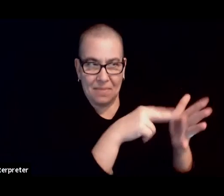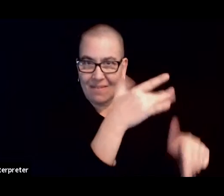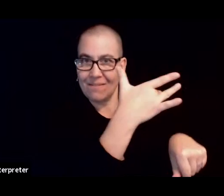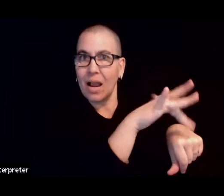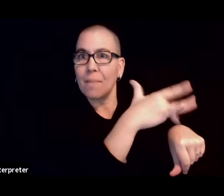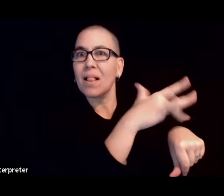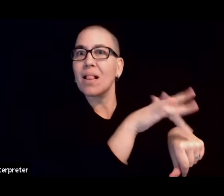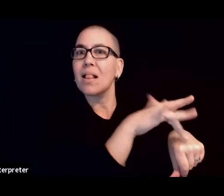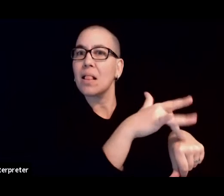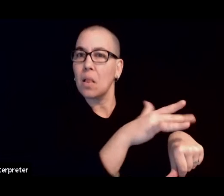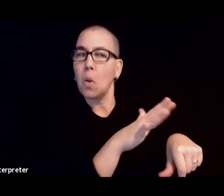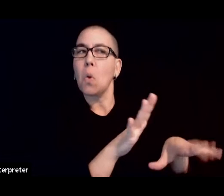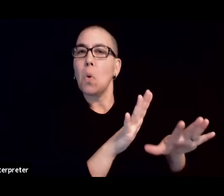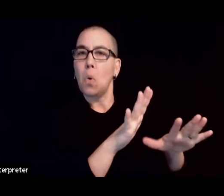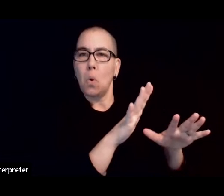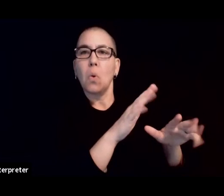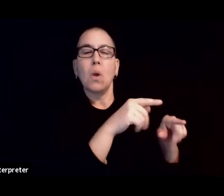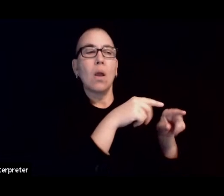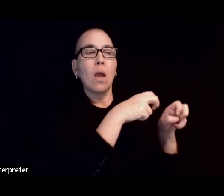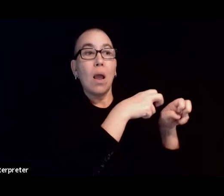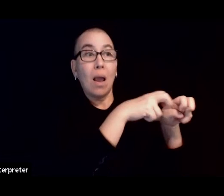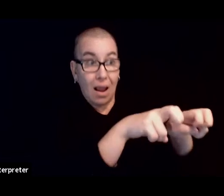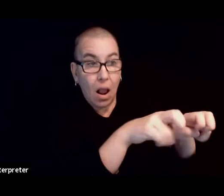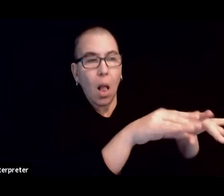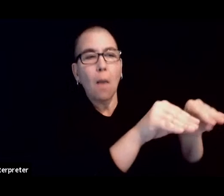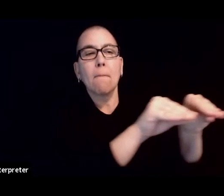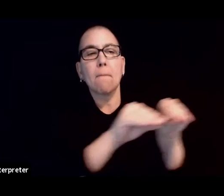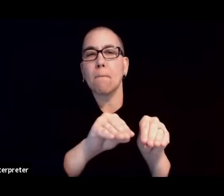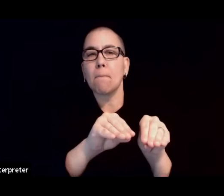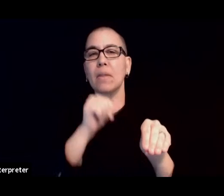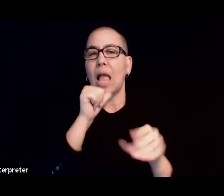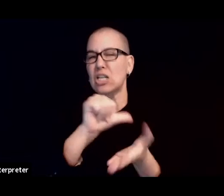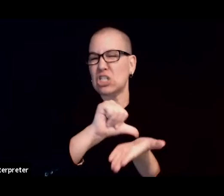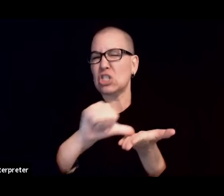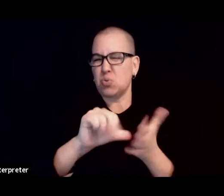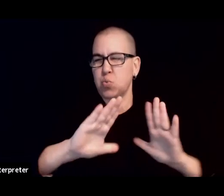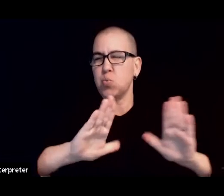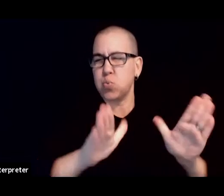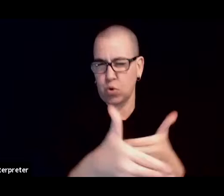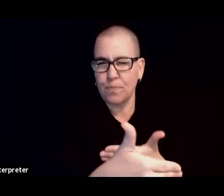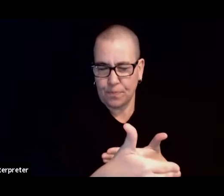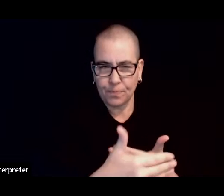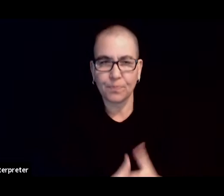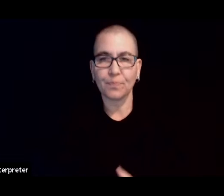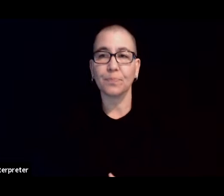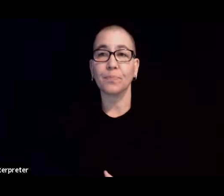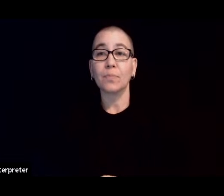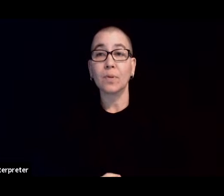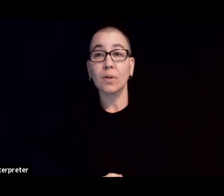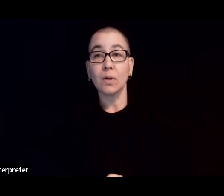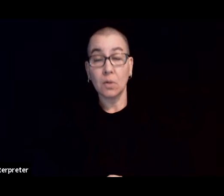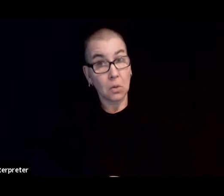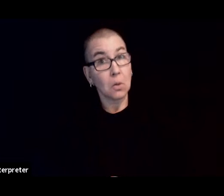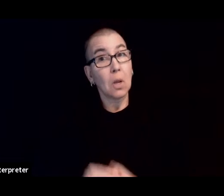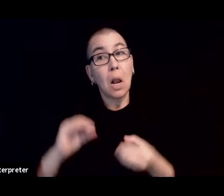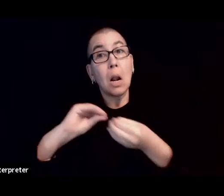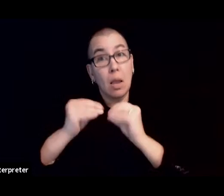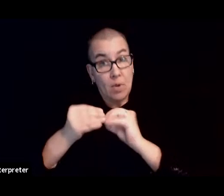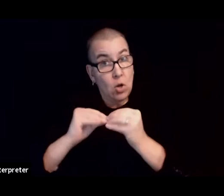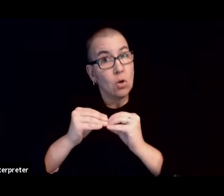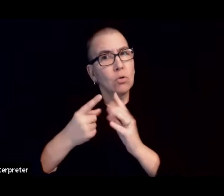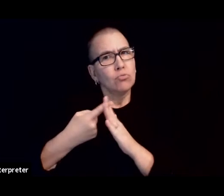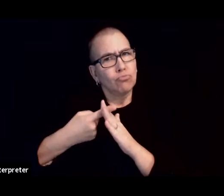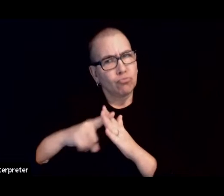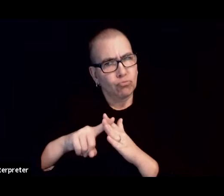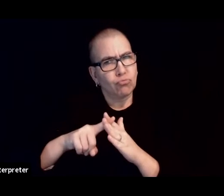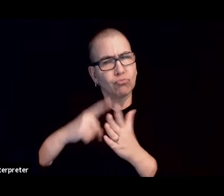Cases have been stable for the last few days, and now we've seen 4 days with case counts